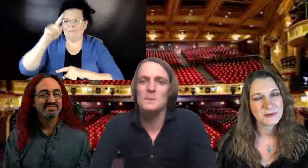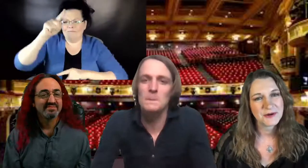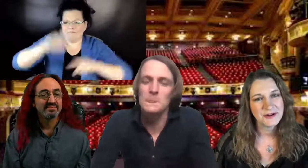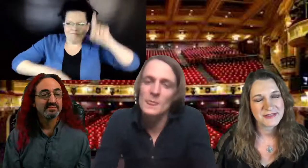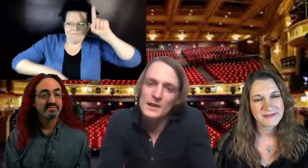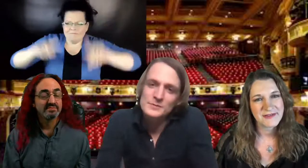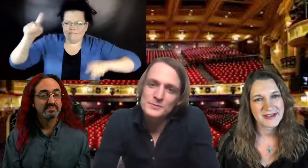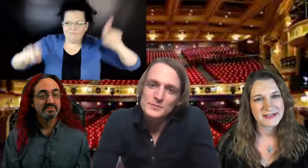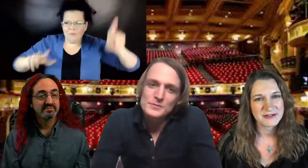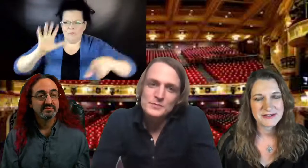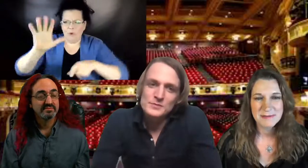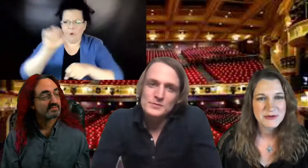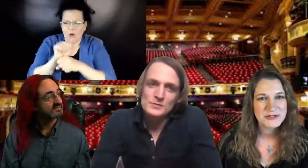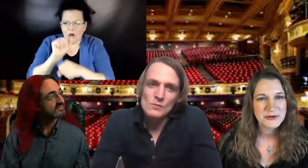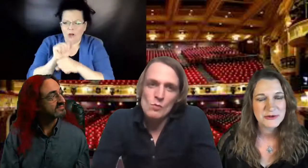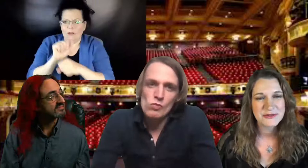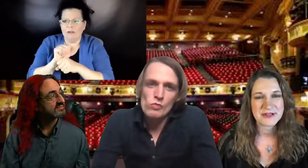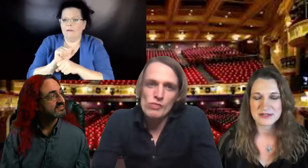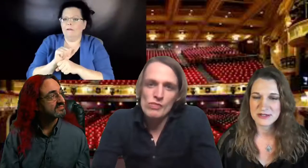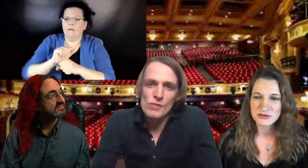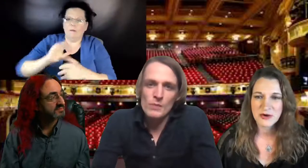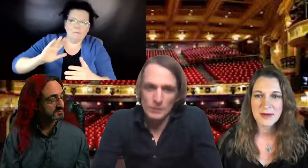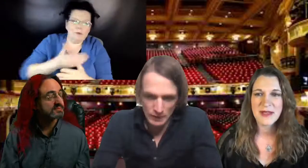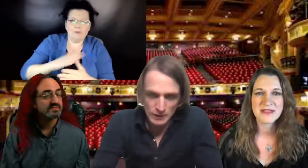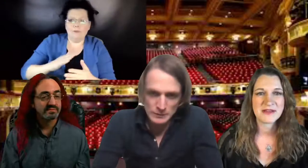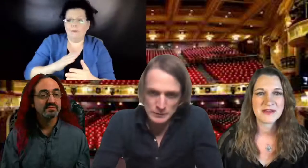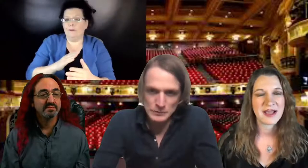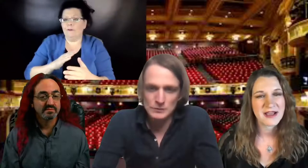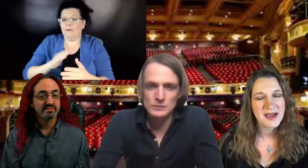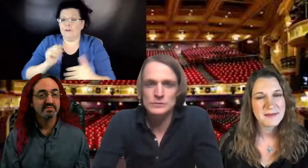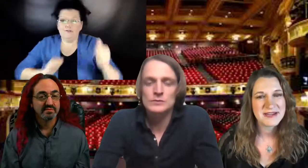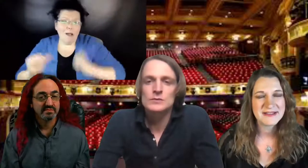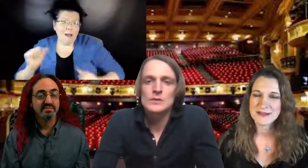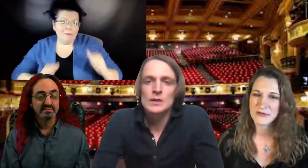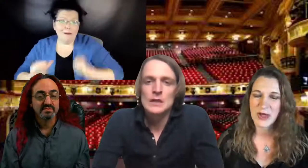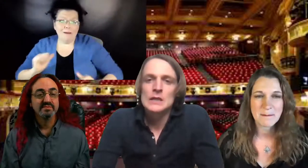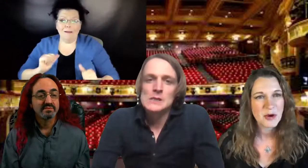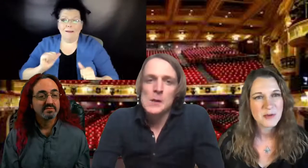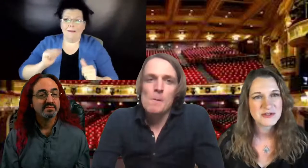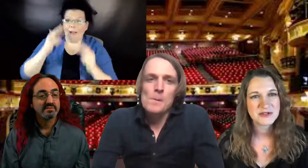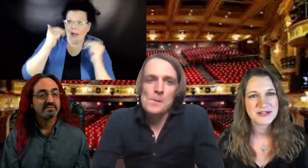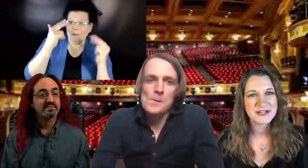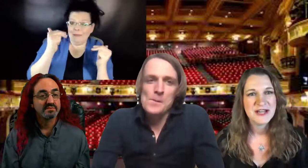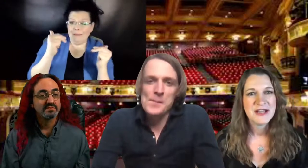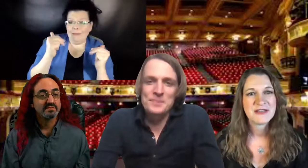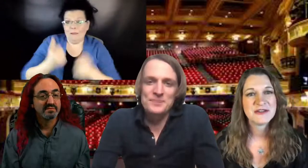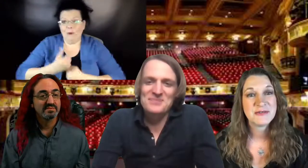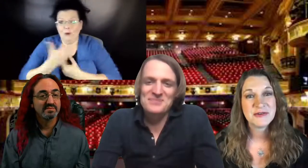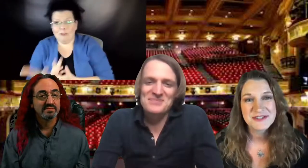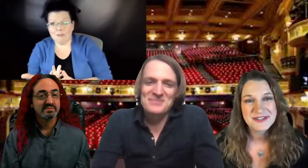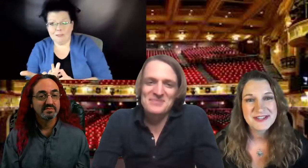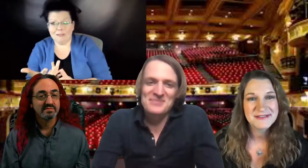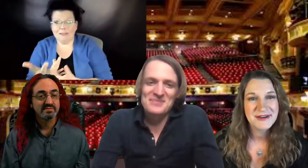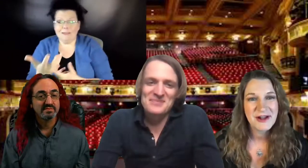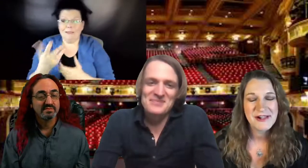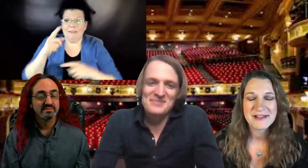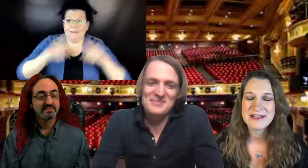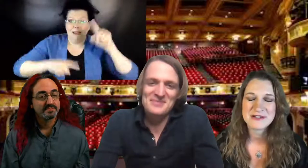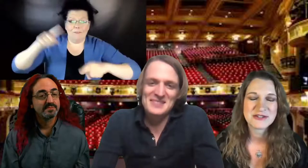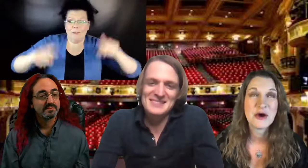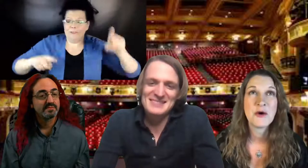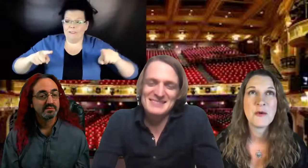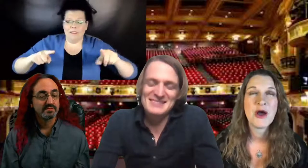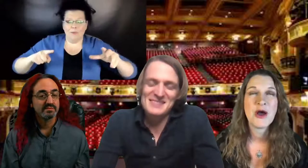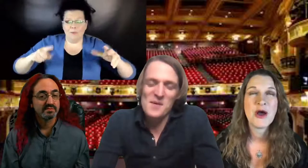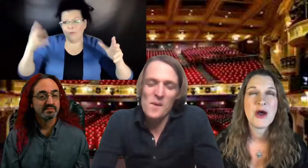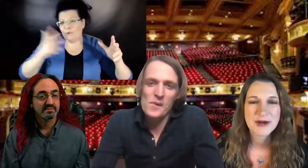in your work, the fact that you did a musical, that you did a drama, that you've got comedy, that you've got poetry. The diversity of it all is